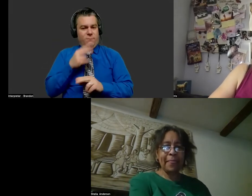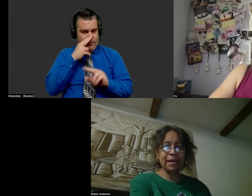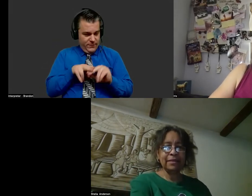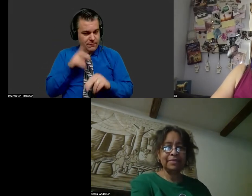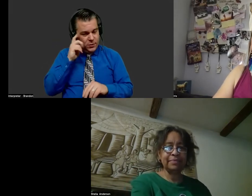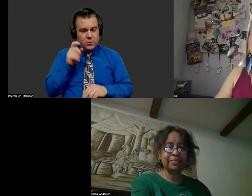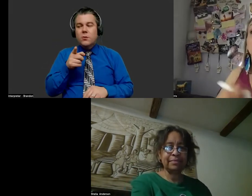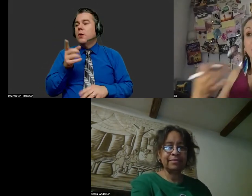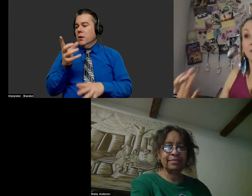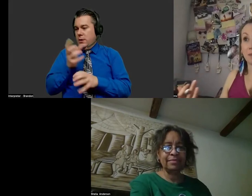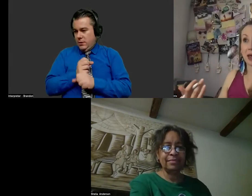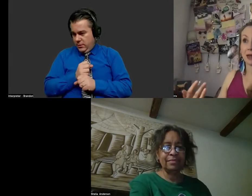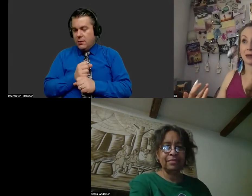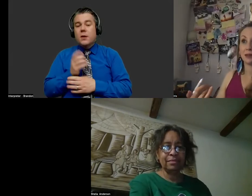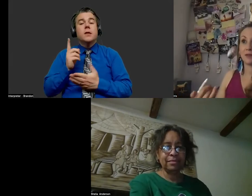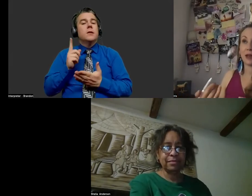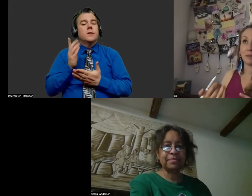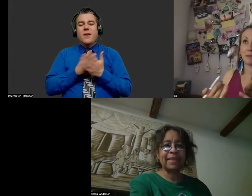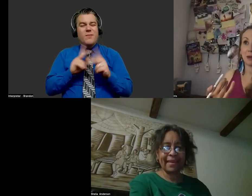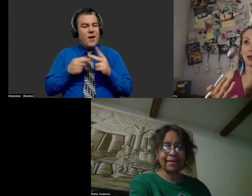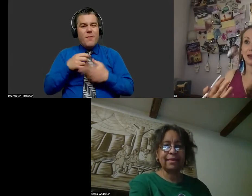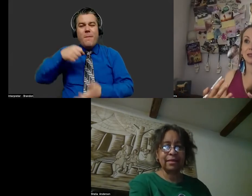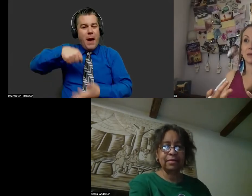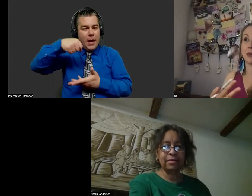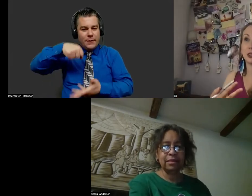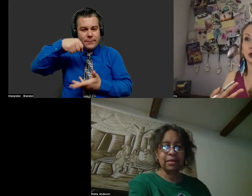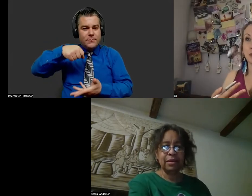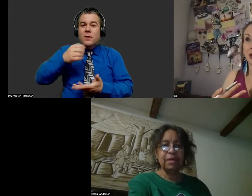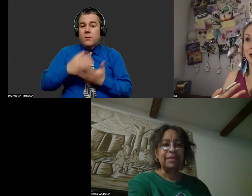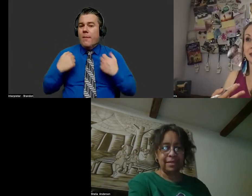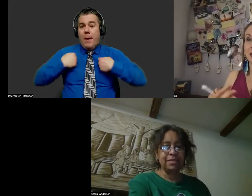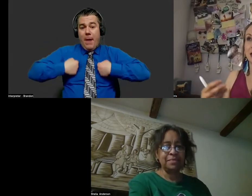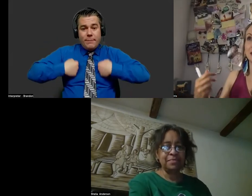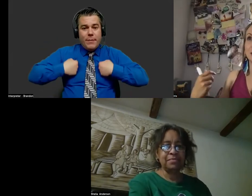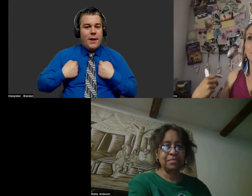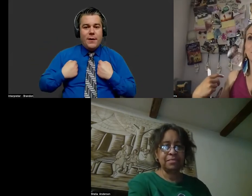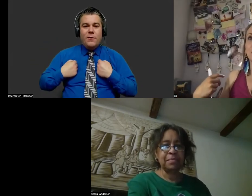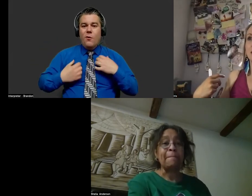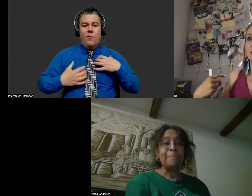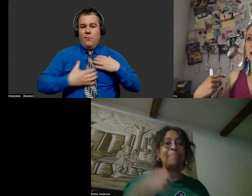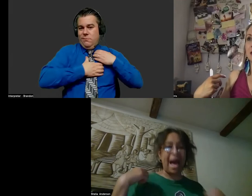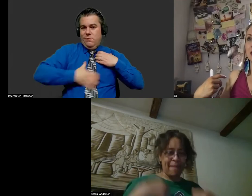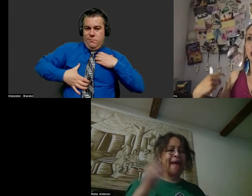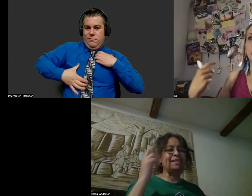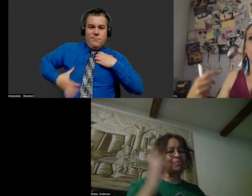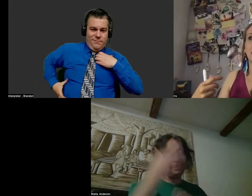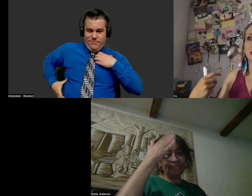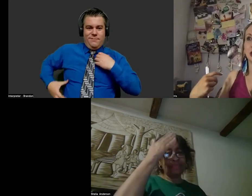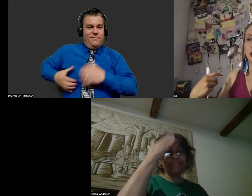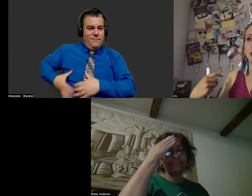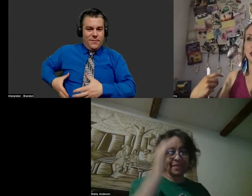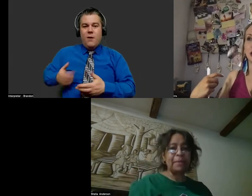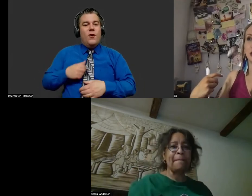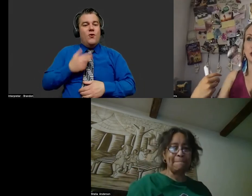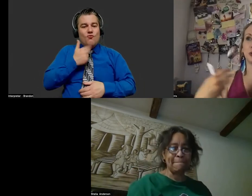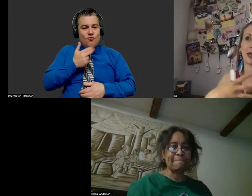get some type of a bag. They've had backpacks and messenger bags, and they've had like cute bags that